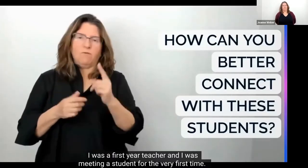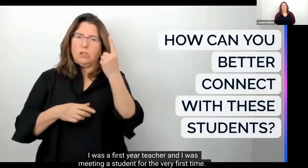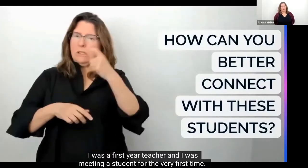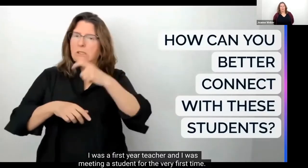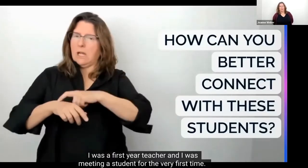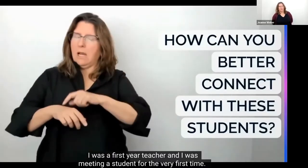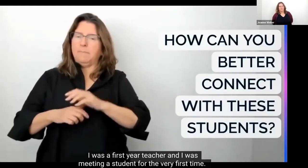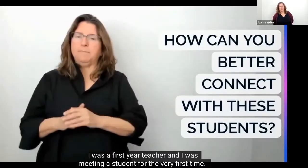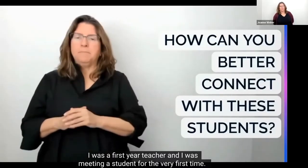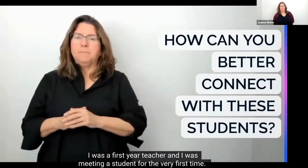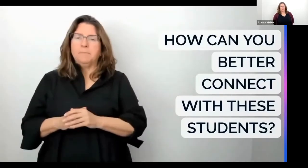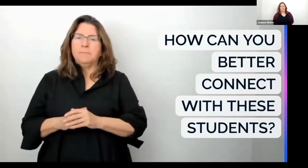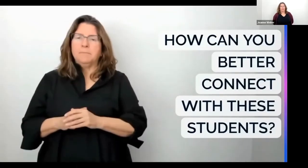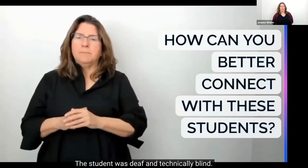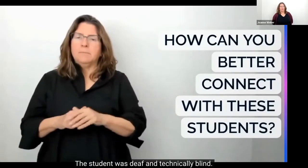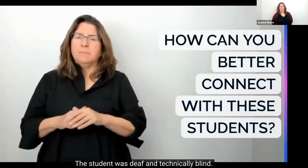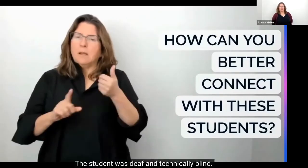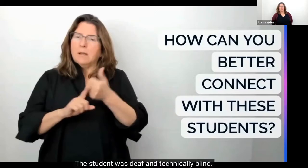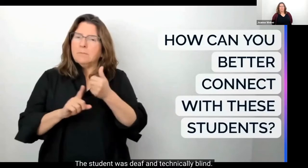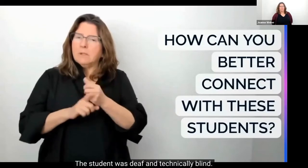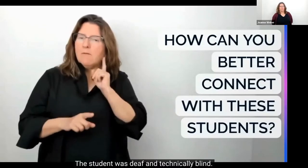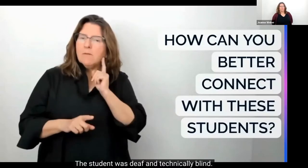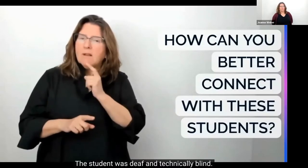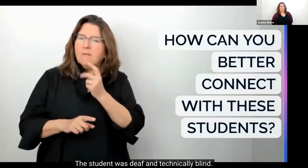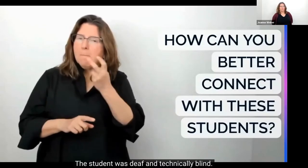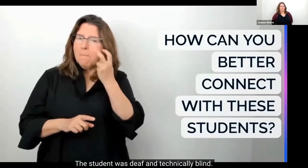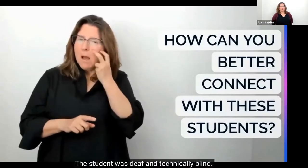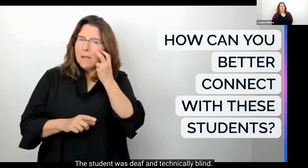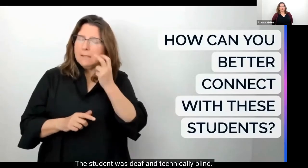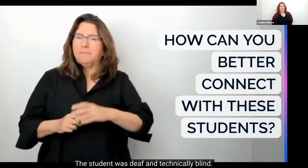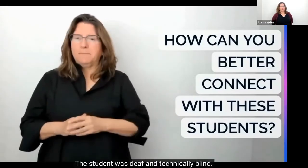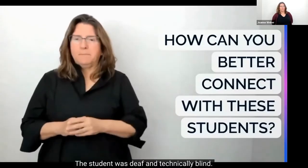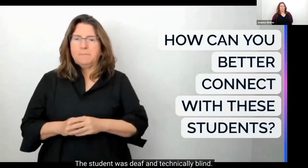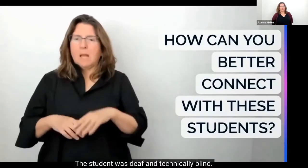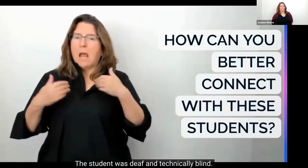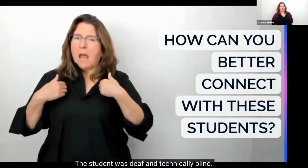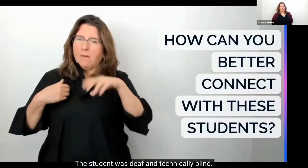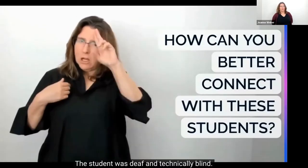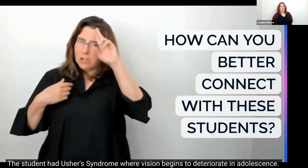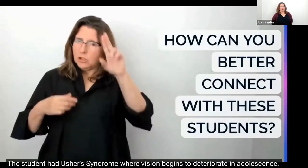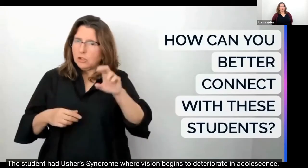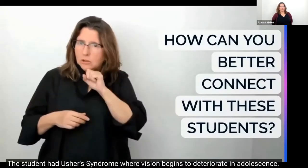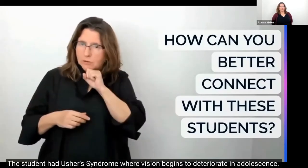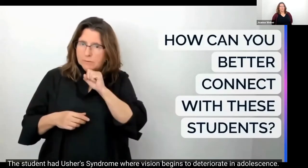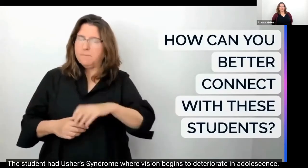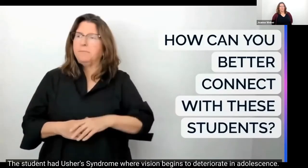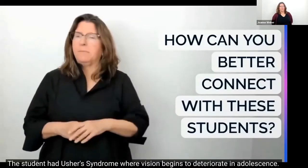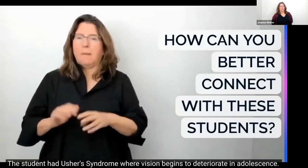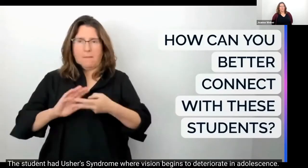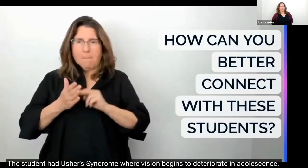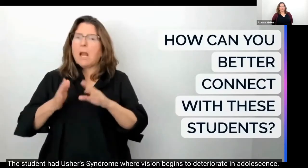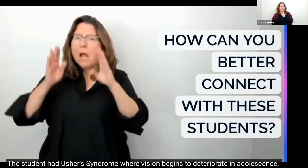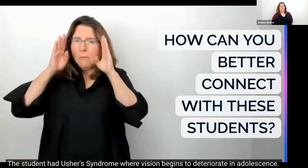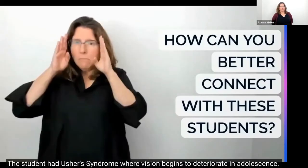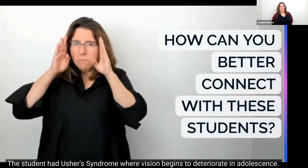meeting a student for the very first time. The student was deaf and technically blind. The student had